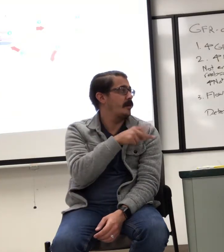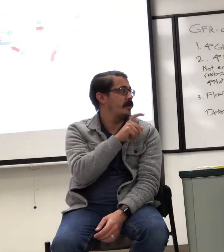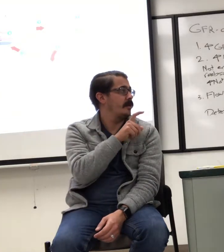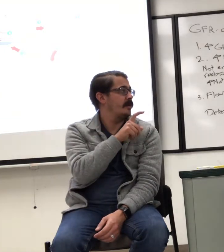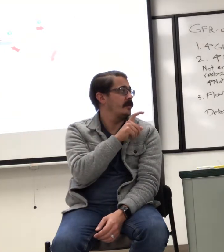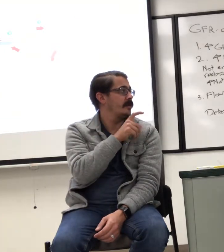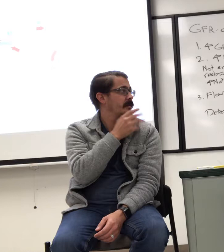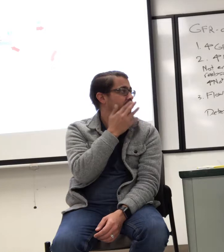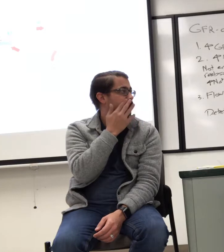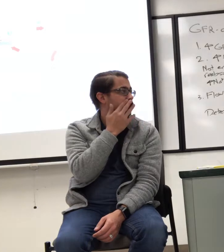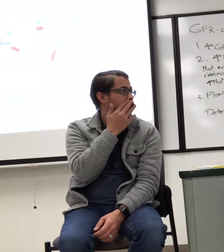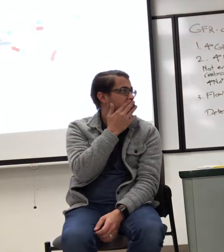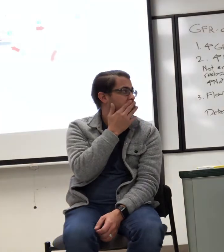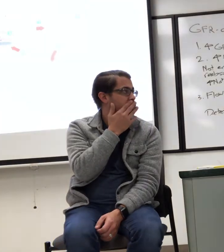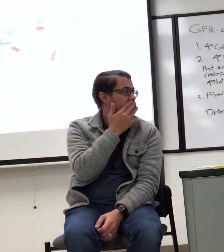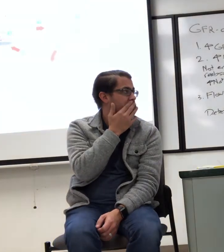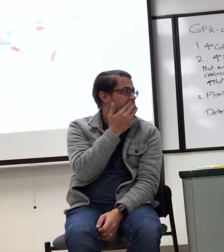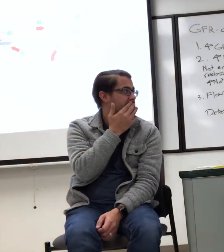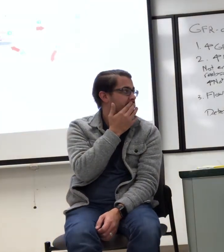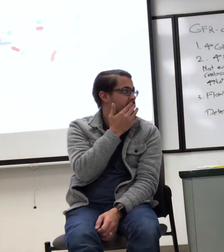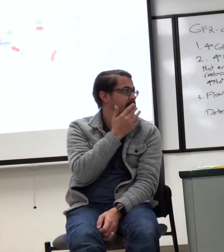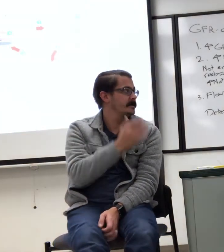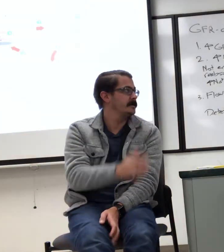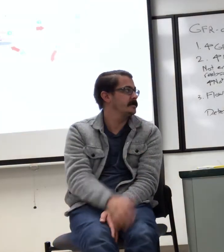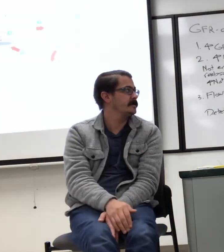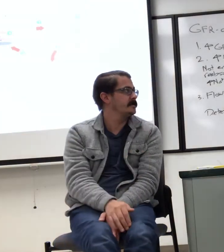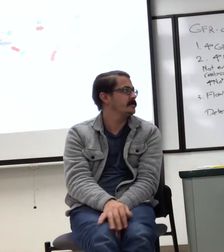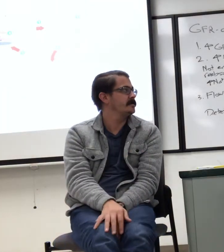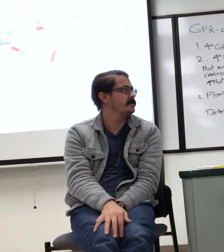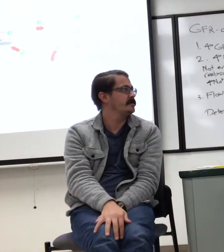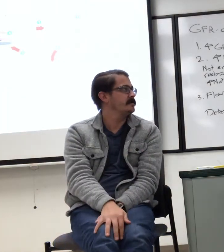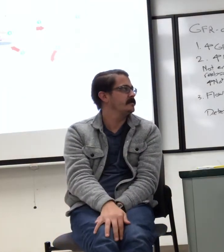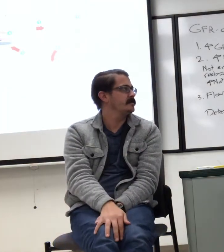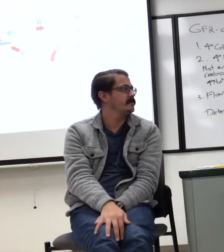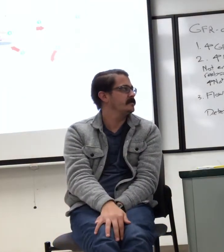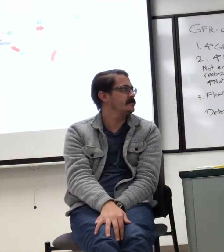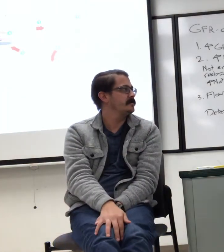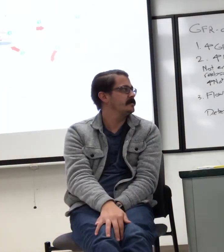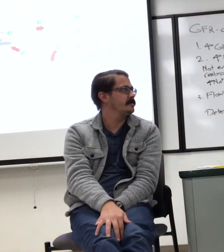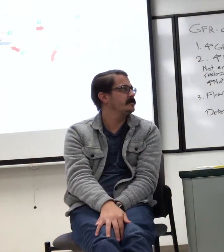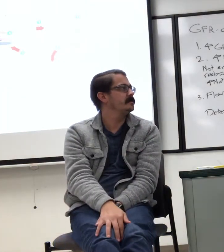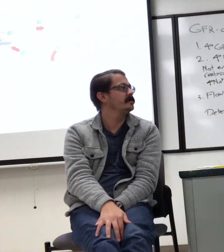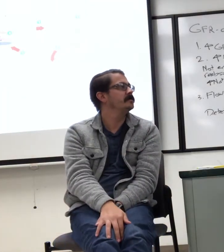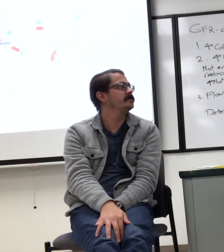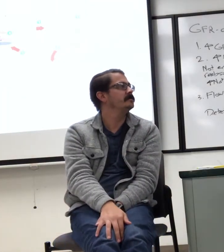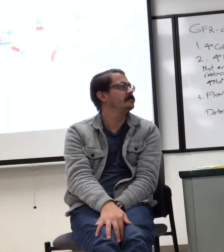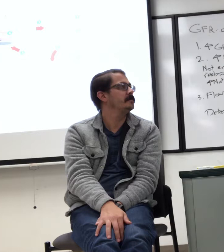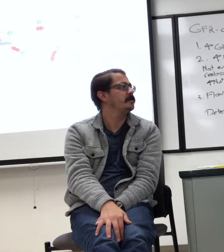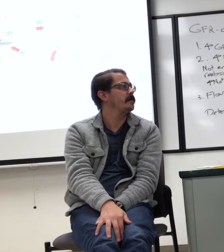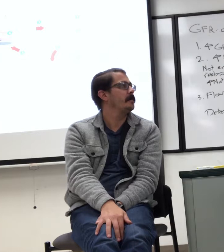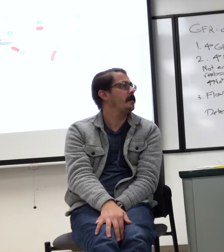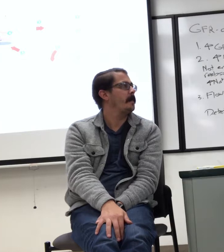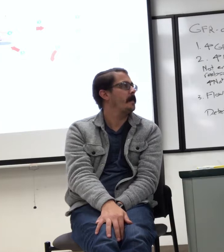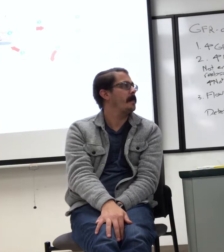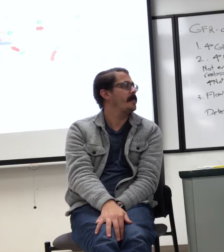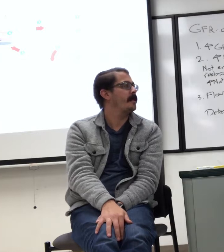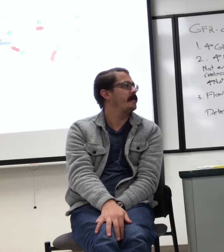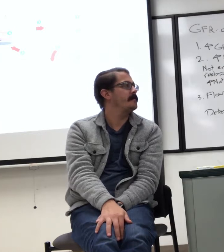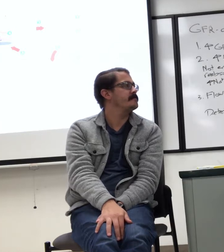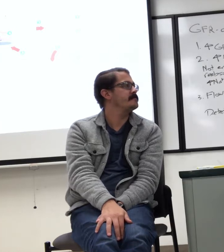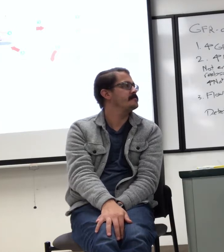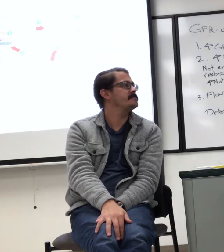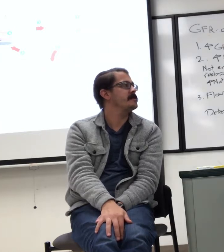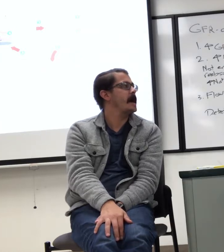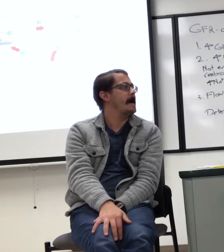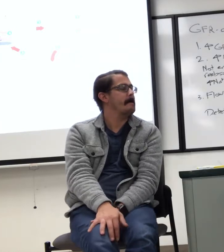All right, the key is right here. This, how did you change this? If before you had not enough time, how did you change the